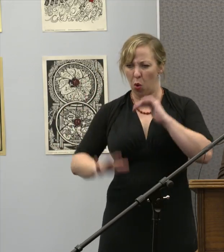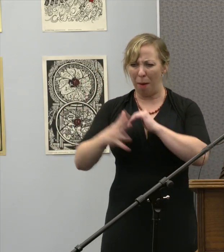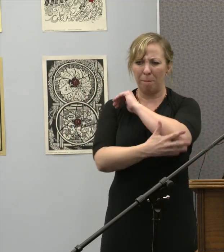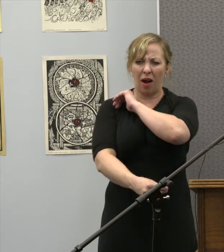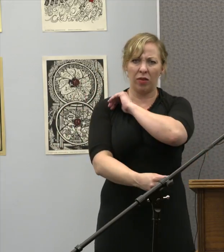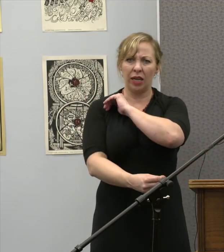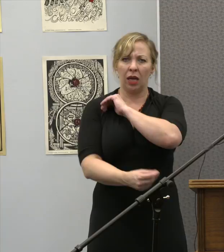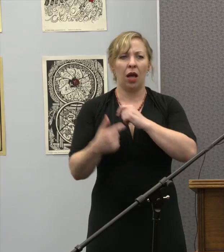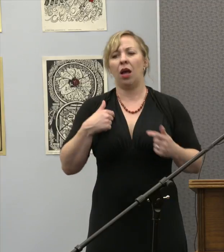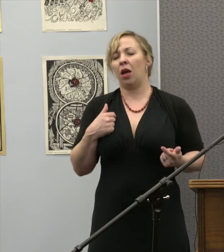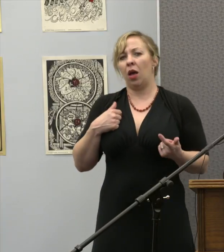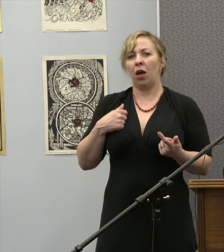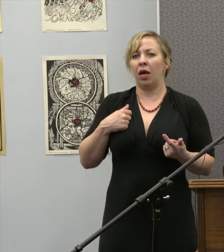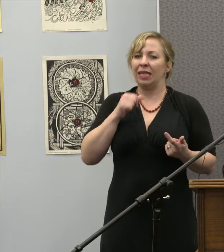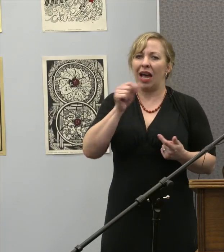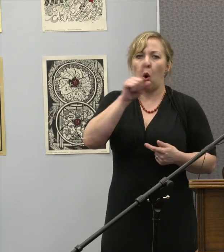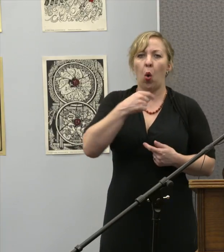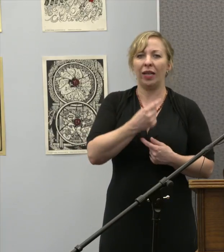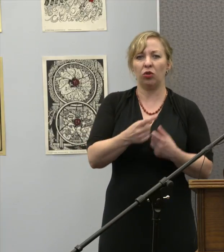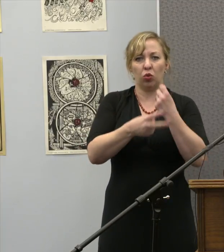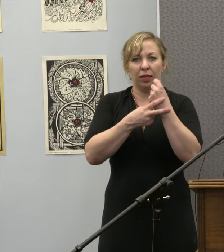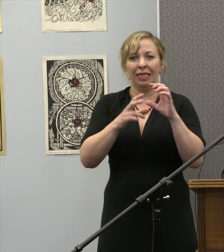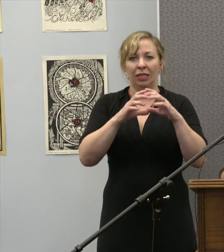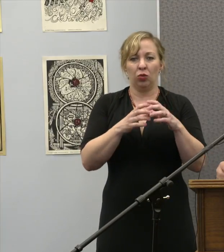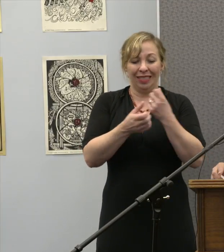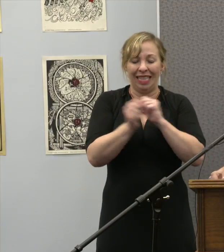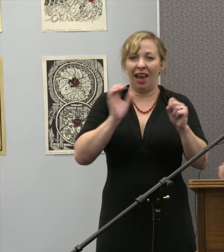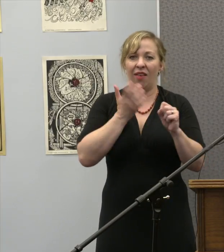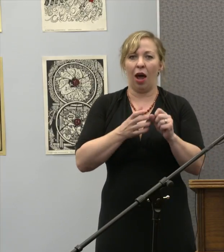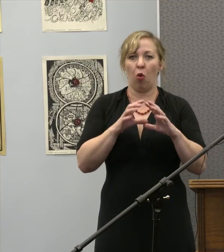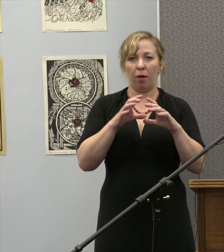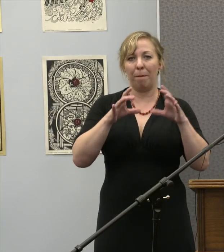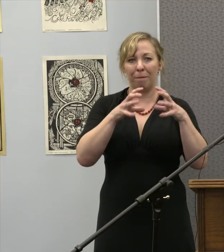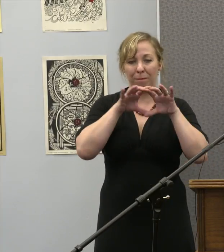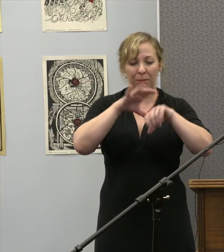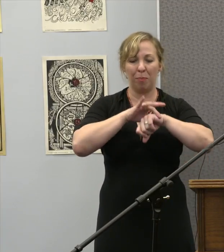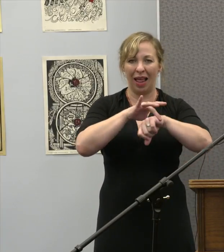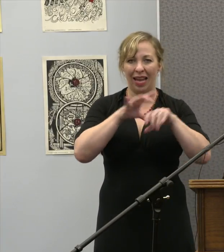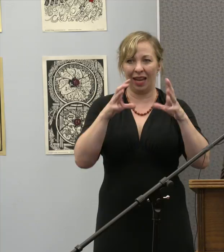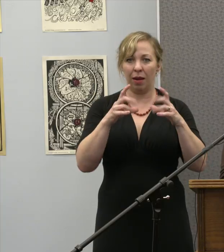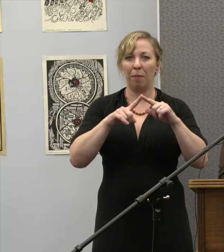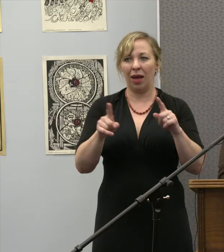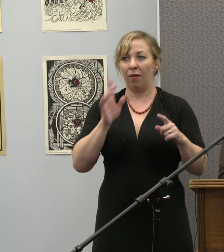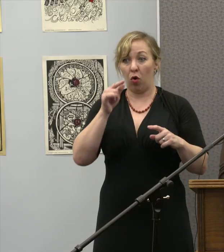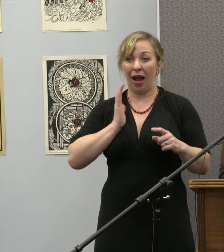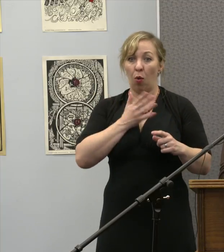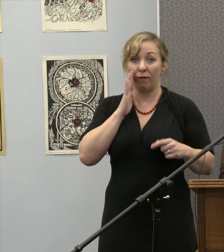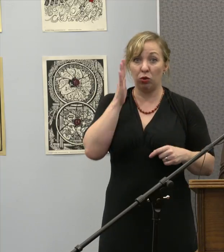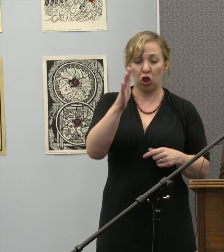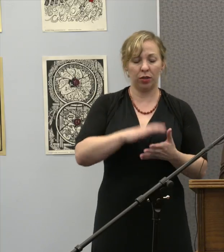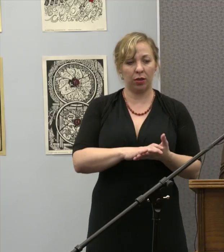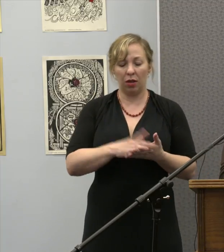It's to save ourselves from systems of oppressions that allow a few to hoard the wealth while the rest of us struggle to survive. The